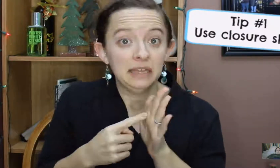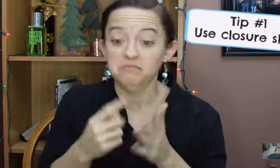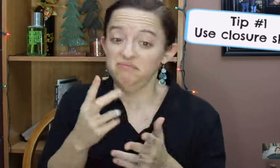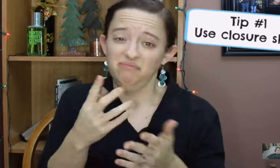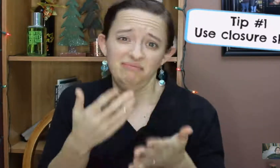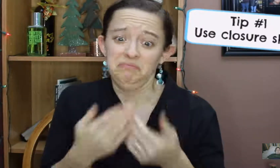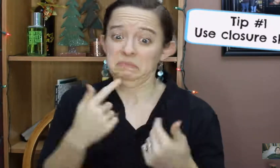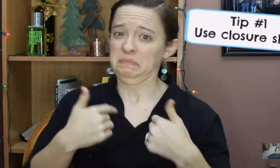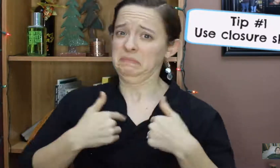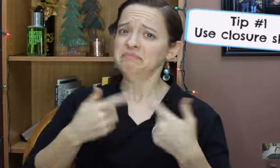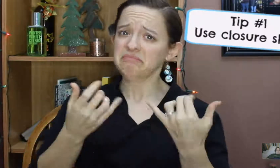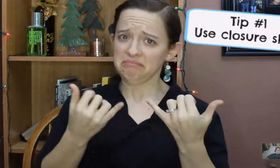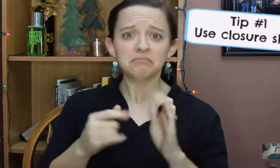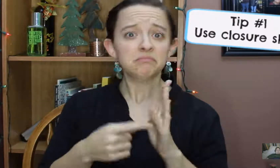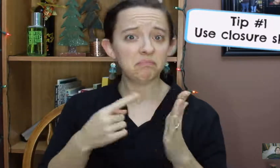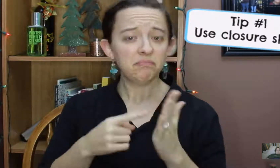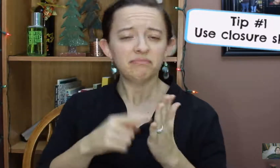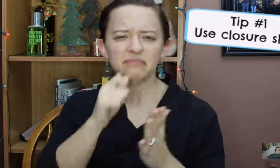The same as closure. Use closure skills.